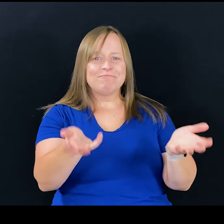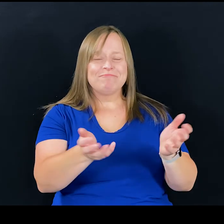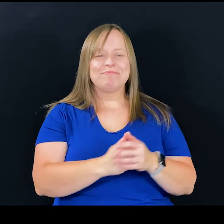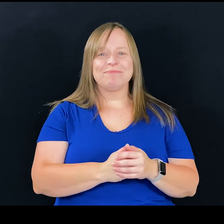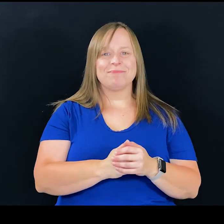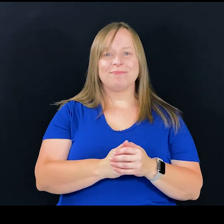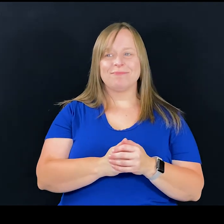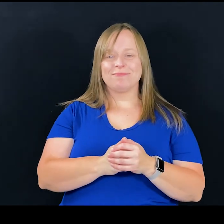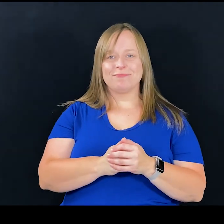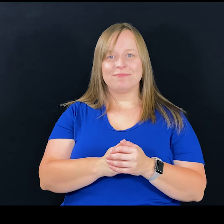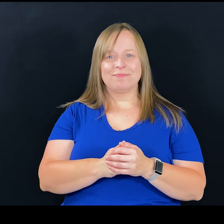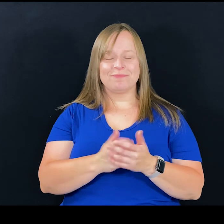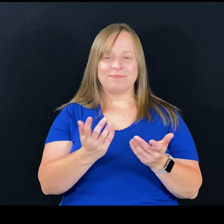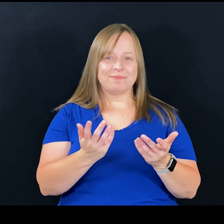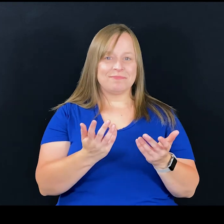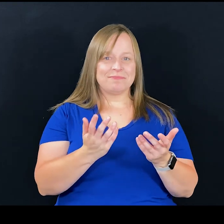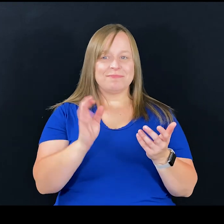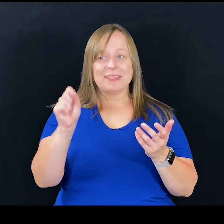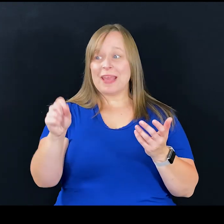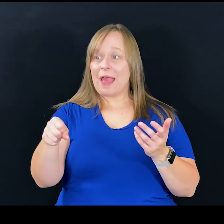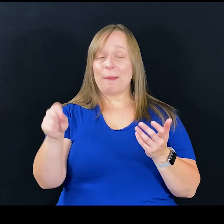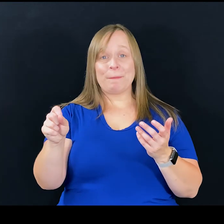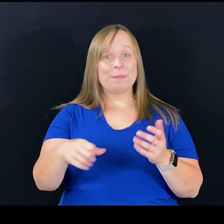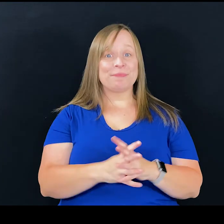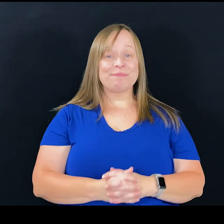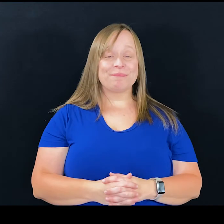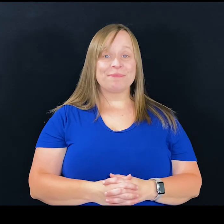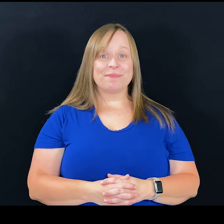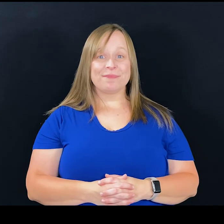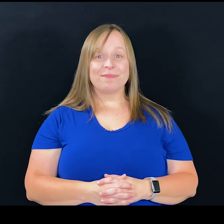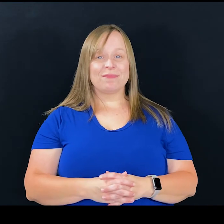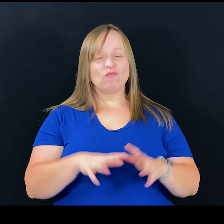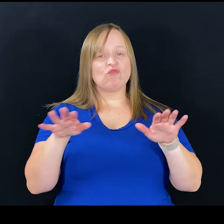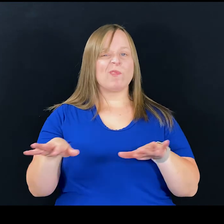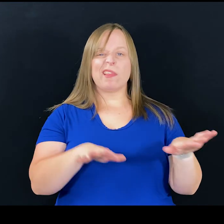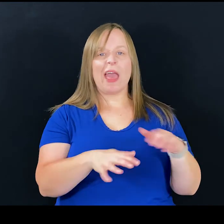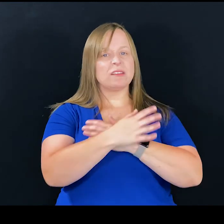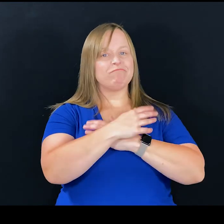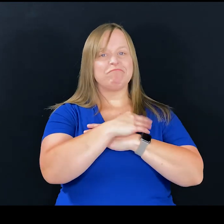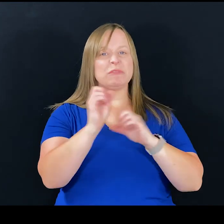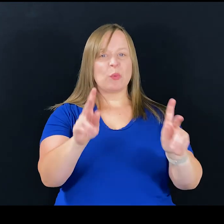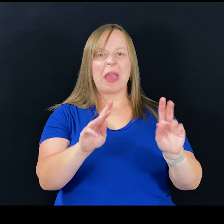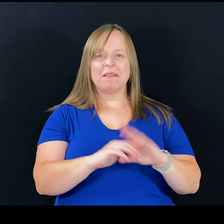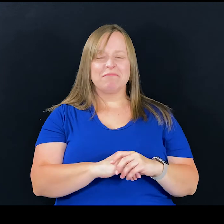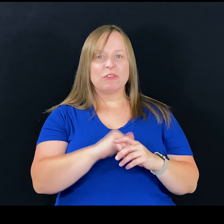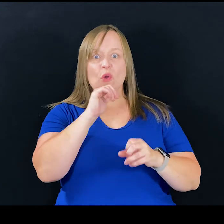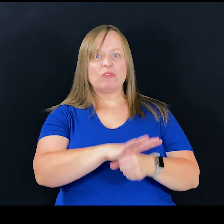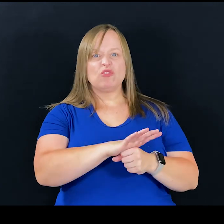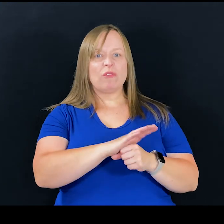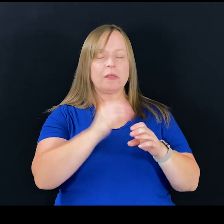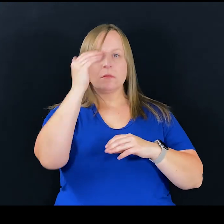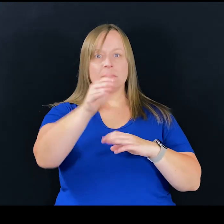fun. The IEP meetings can be fun. Yep. Just relax a little.